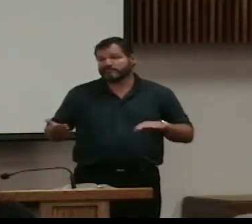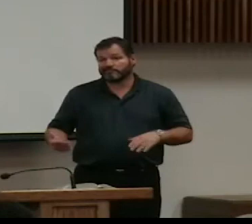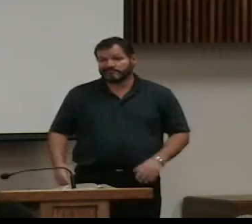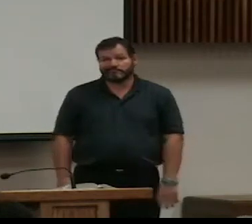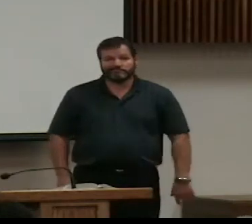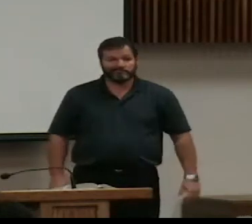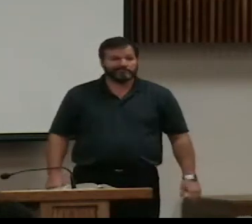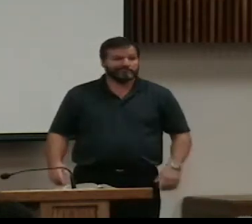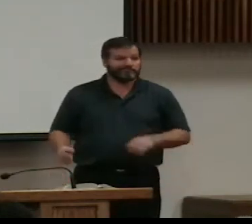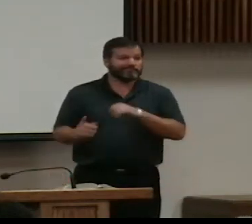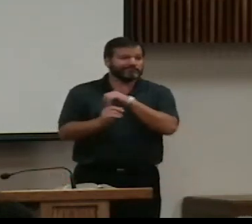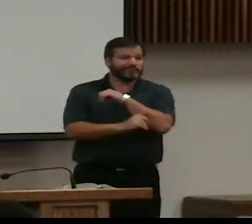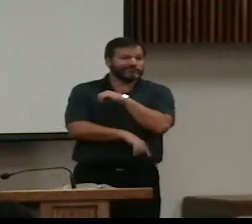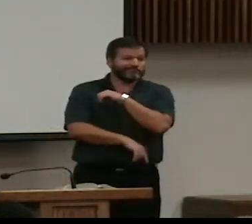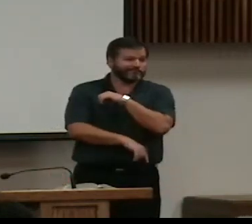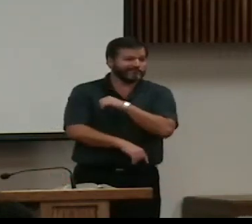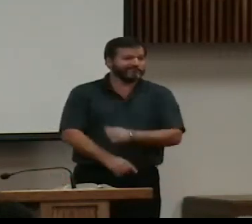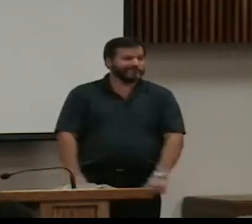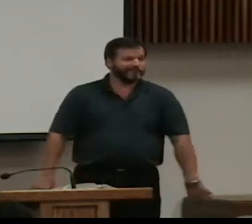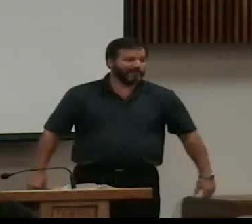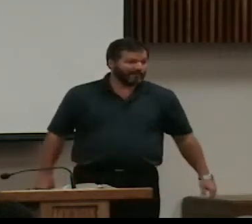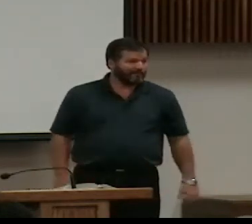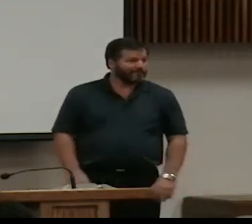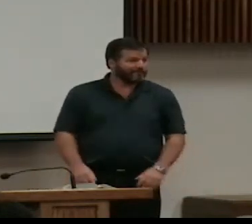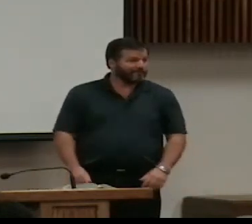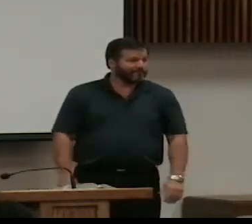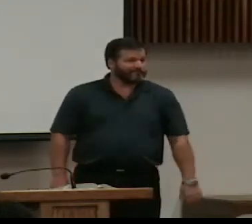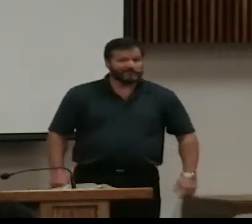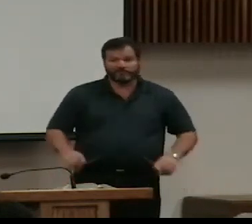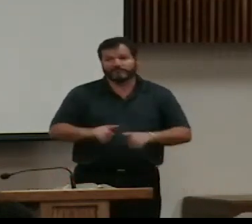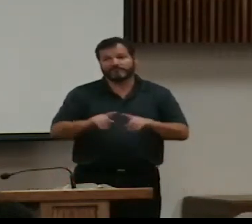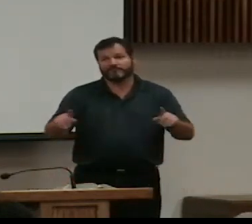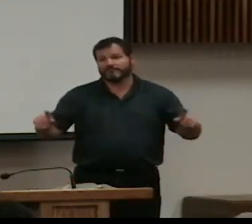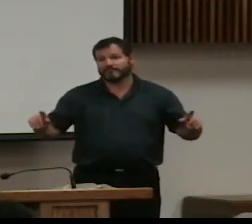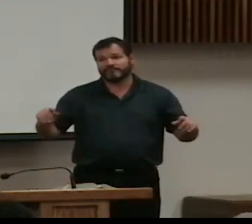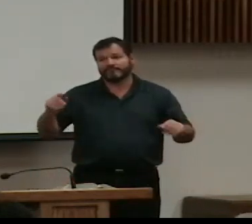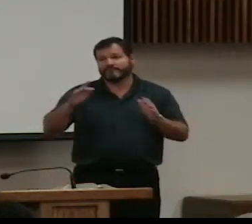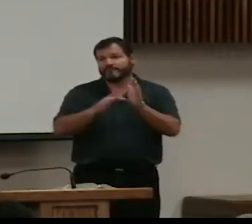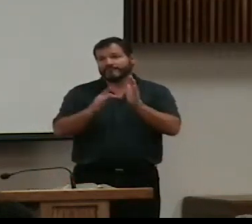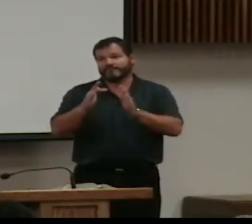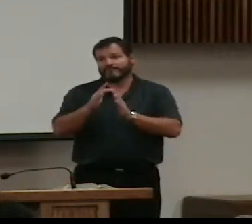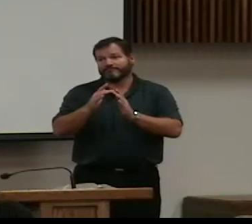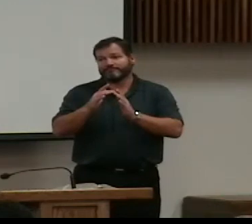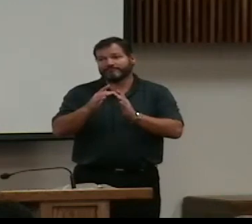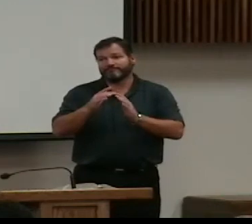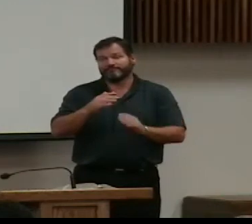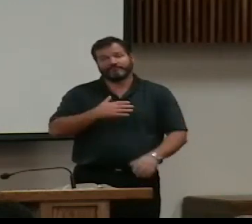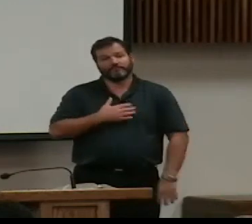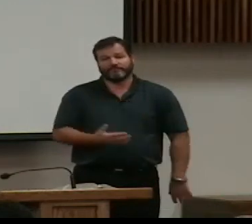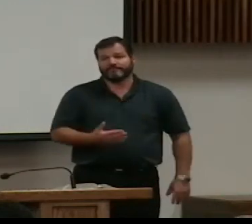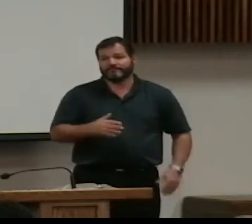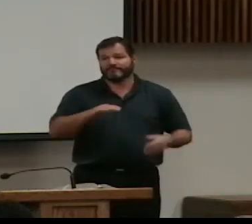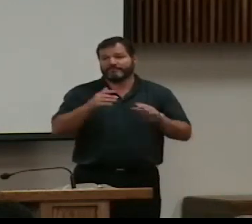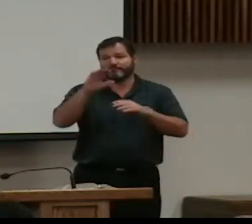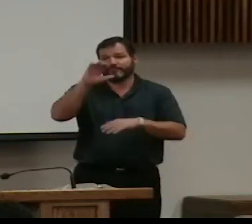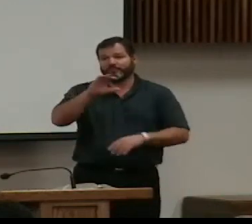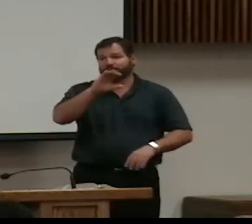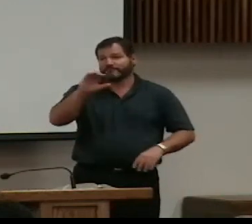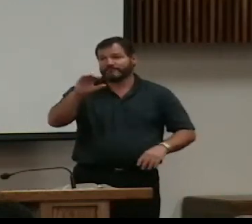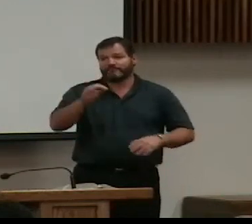In the law, if you broke one rule, you're punished by death. You know, but Jesus is willing to die on the